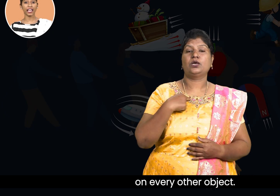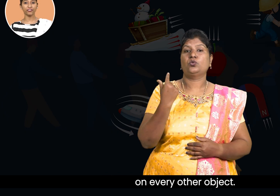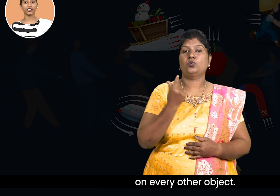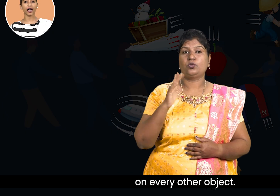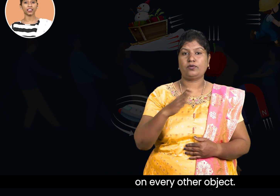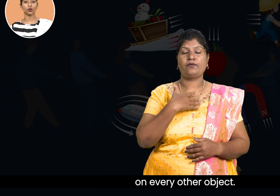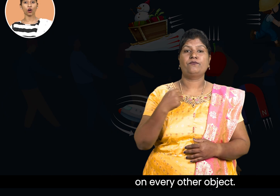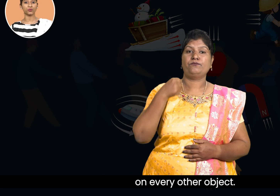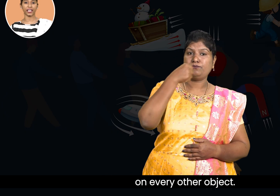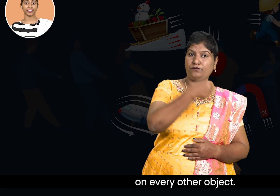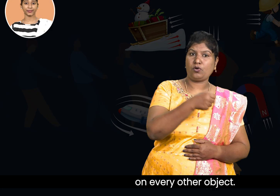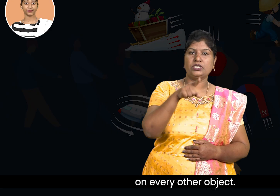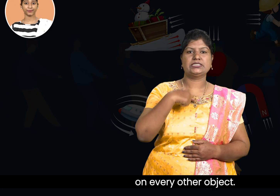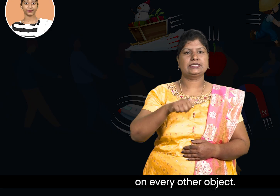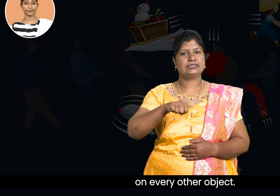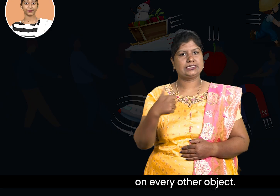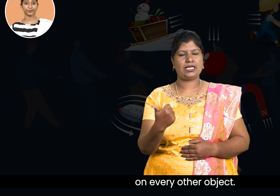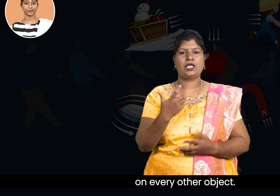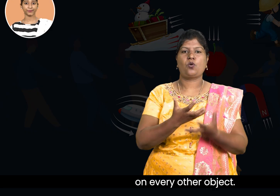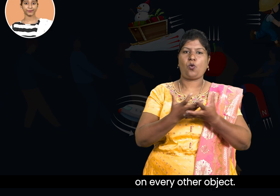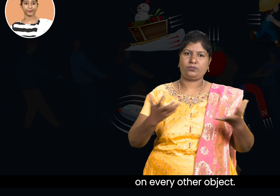on every other object.